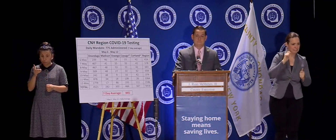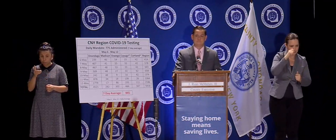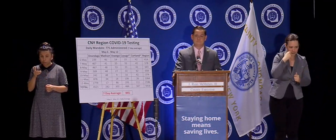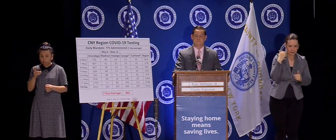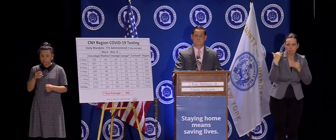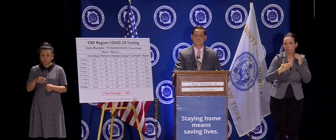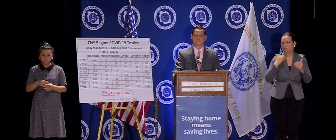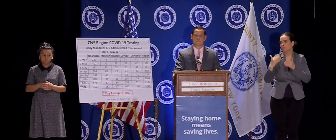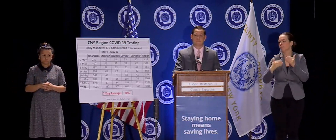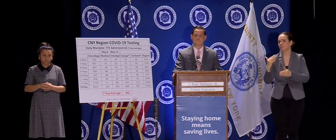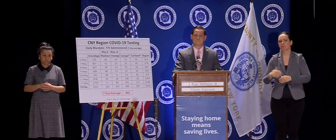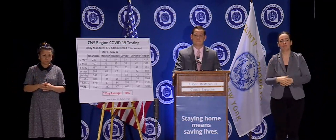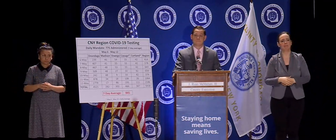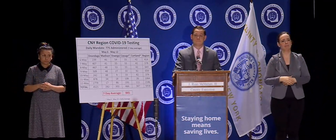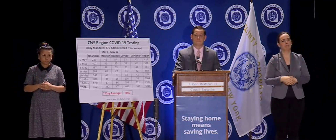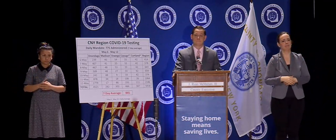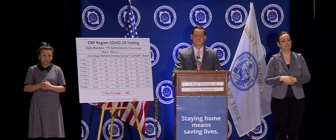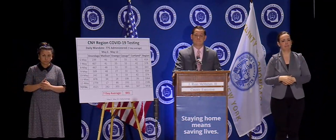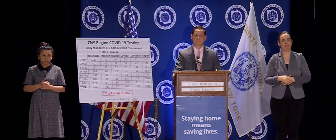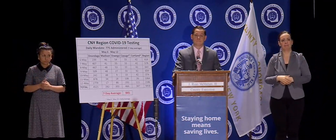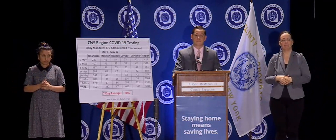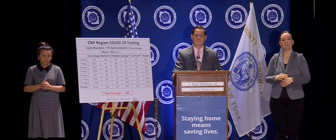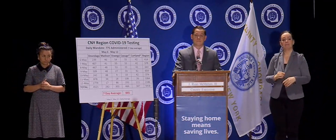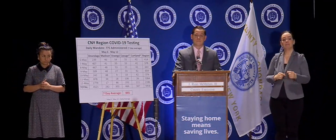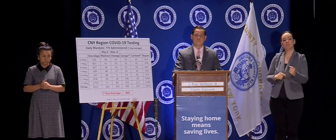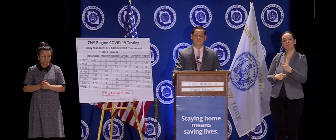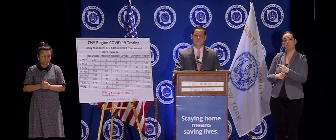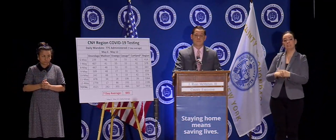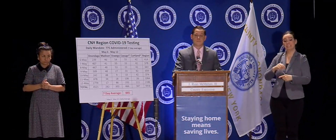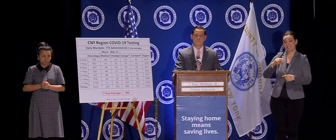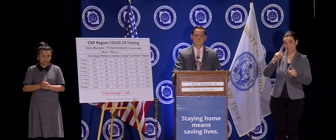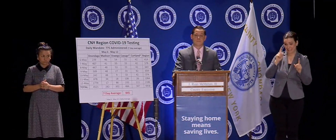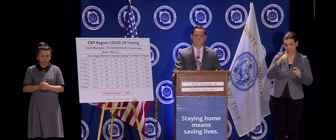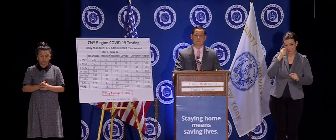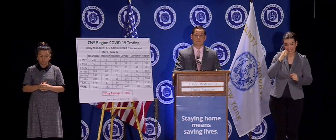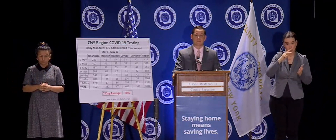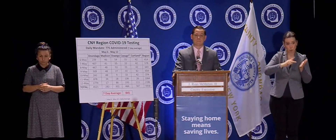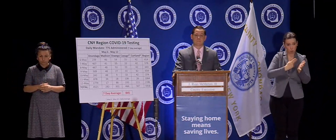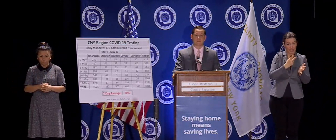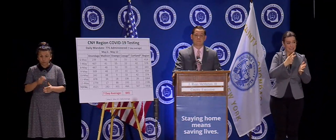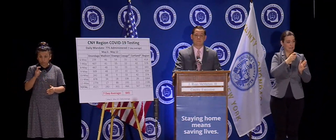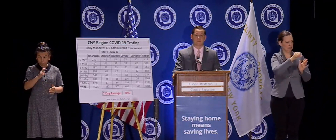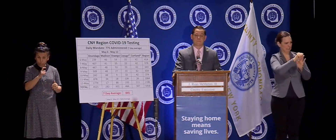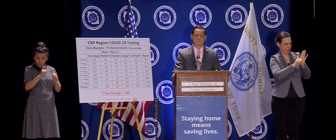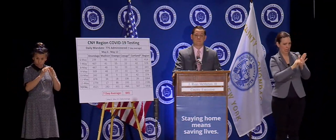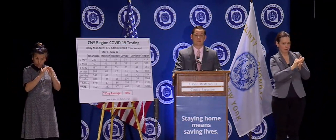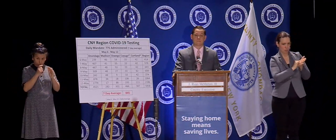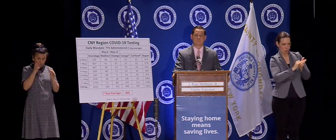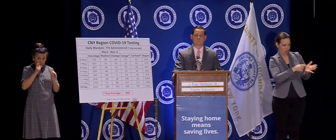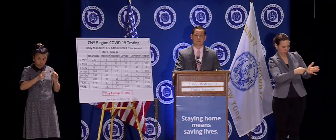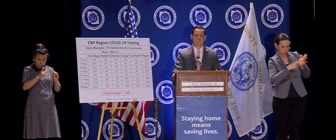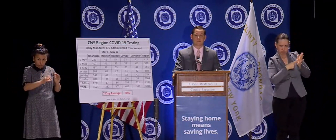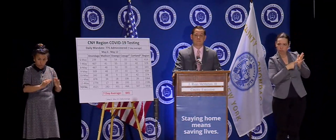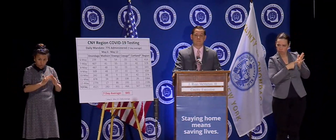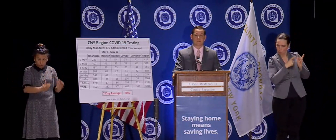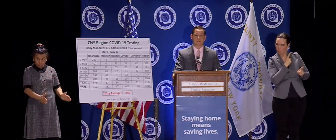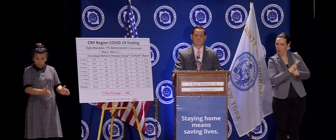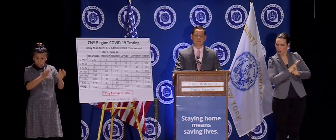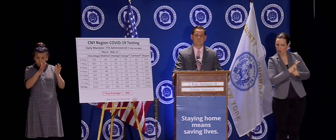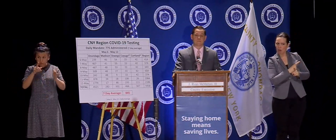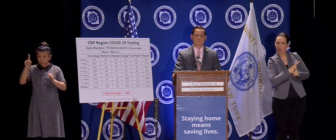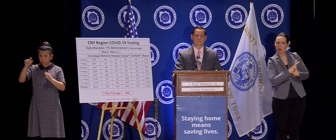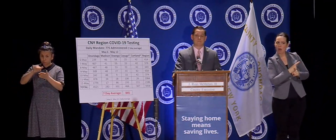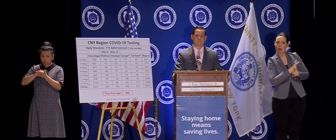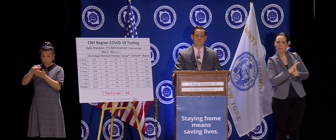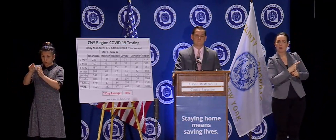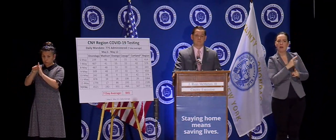The testing twice a day is a state directive, and nursing homes fall under the state. Yet, the county has to step in to